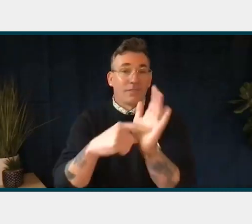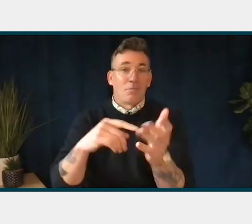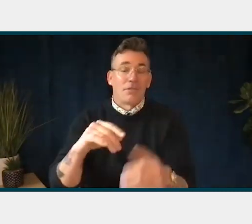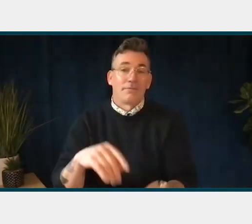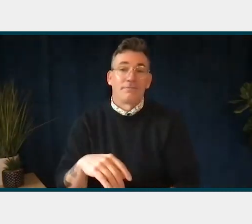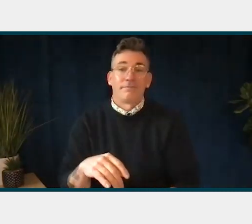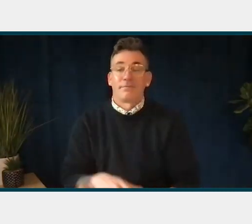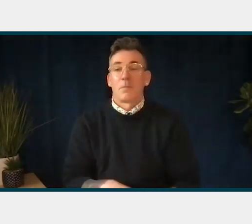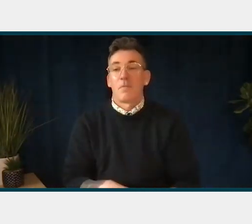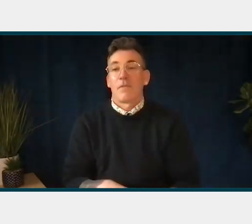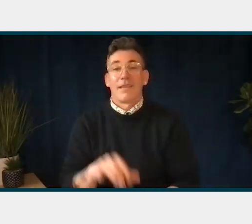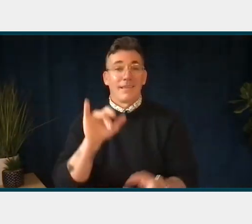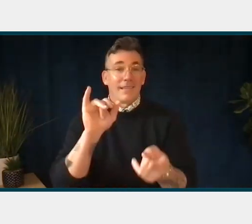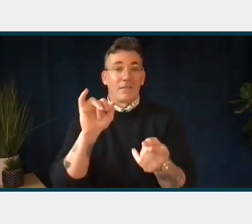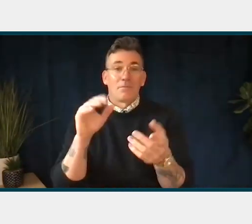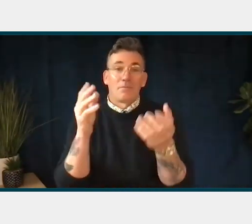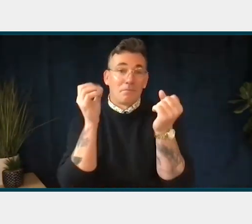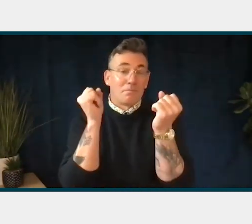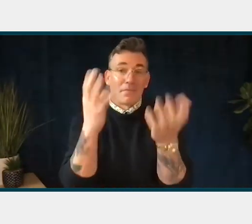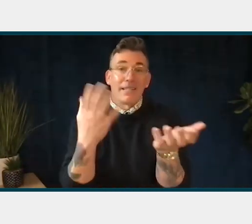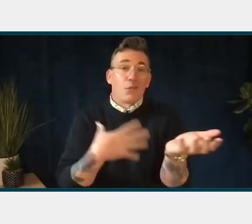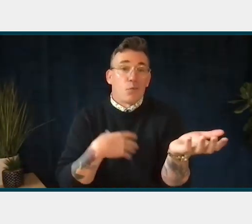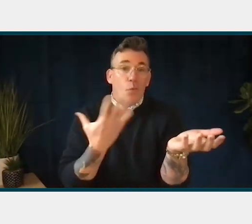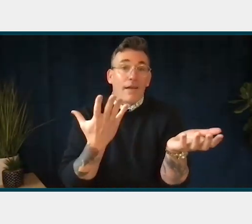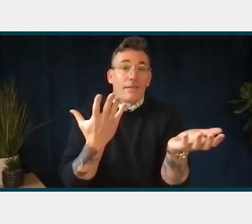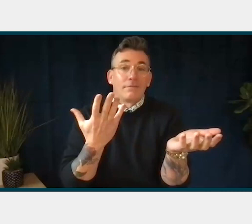marginalized identities and the privileged identities. So for example,